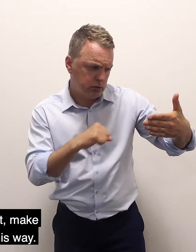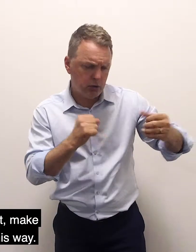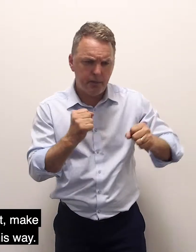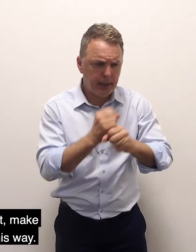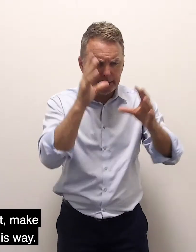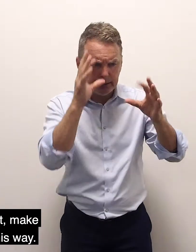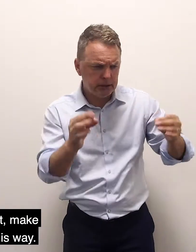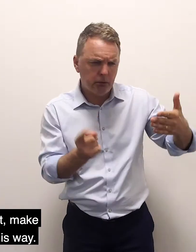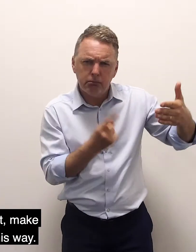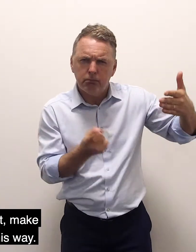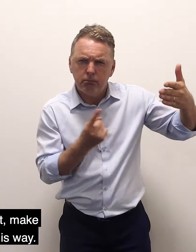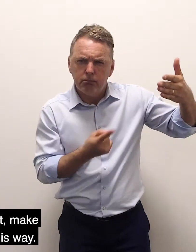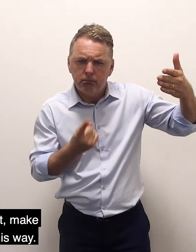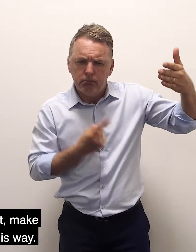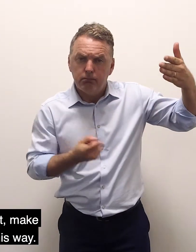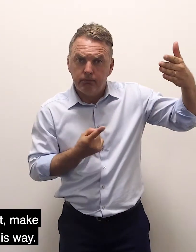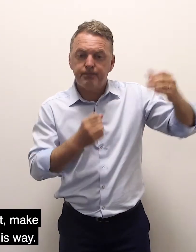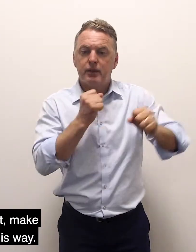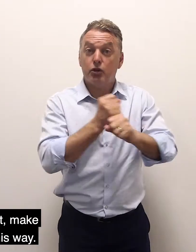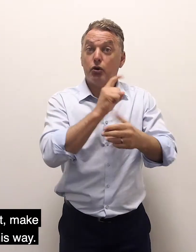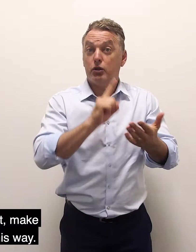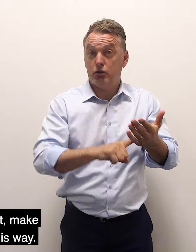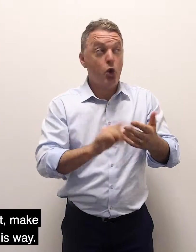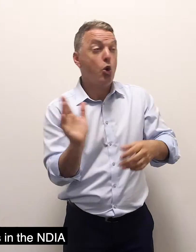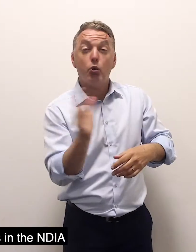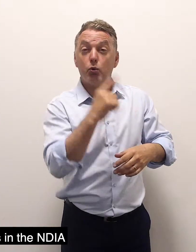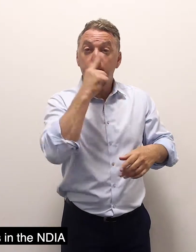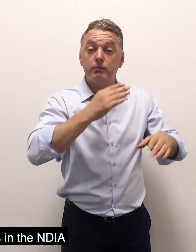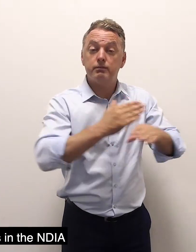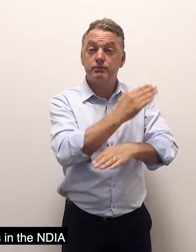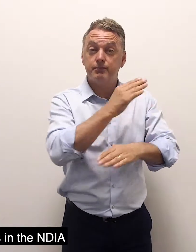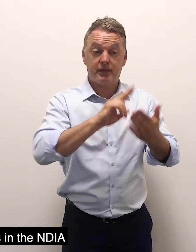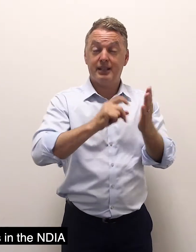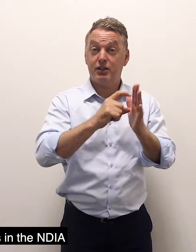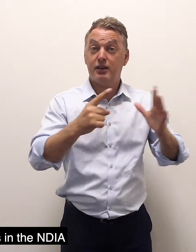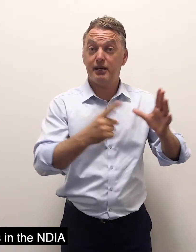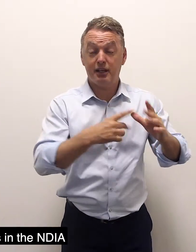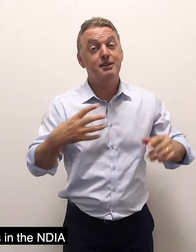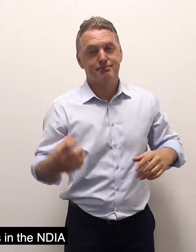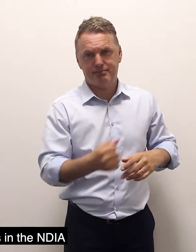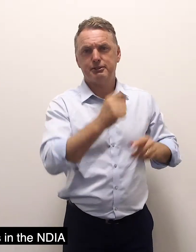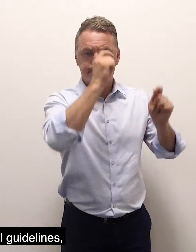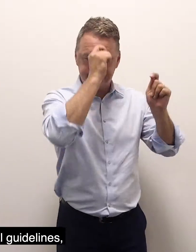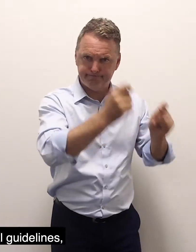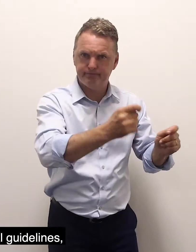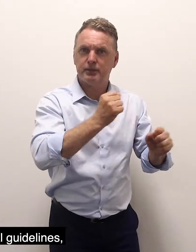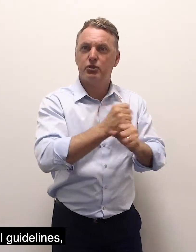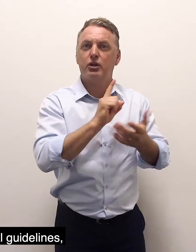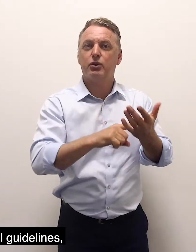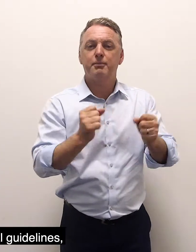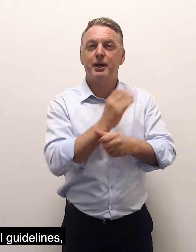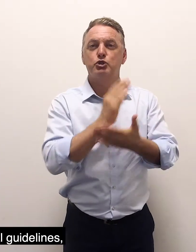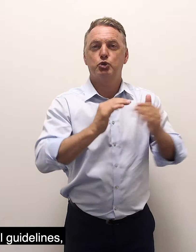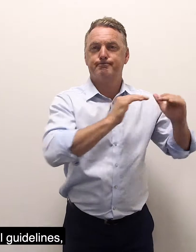about do this, don't do that, make your decisions in this way. And everyone that works in the NDIA follows